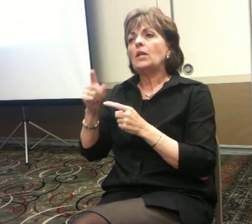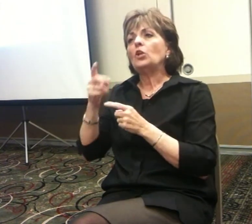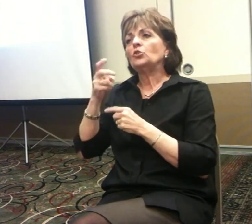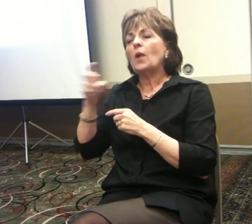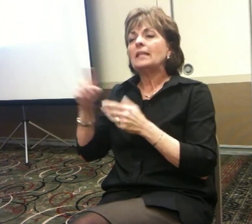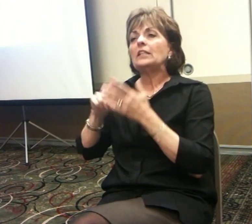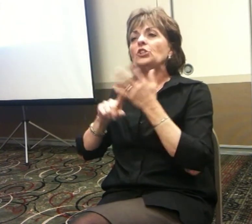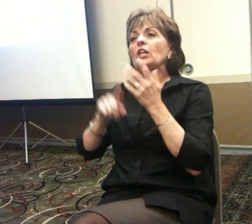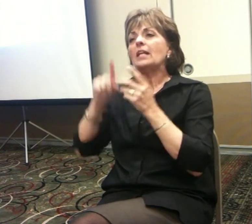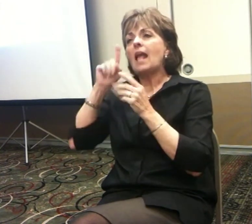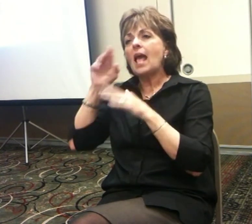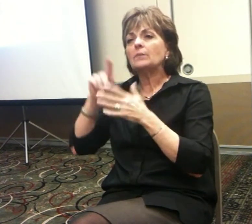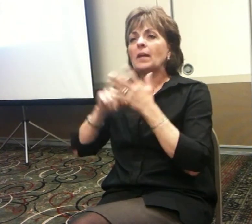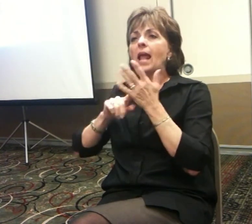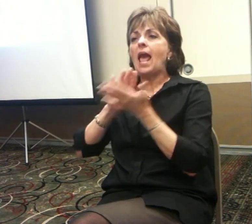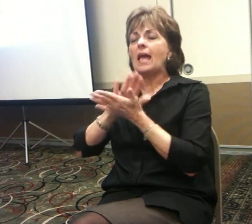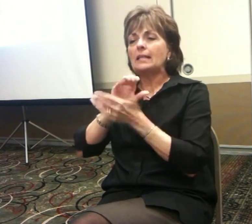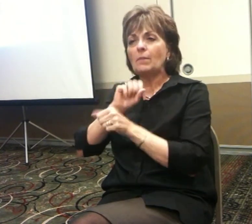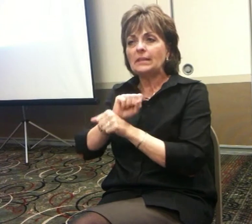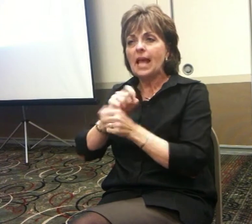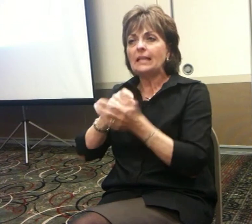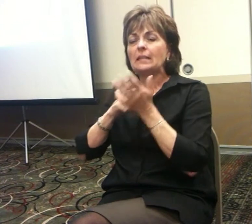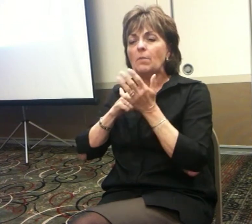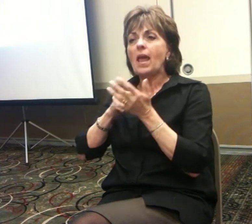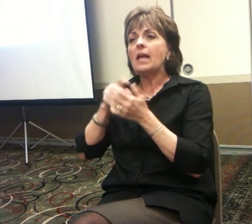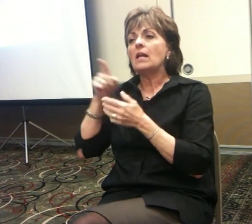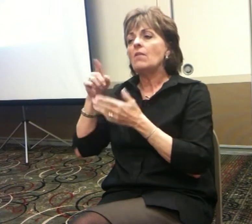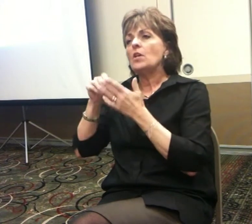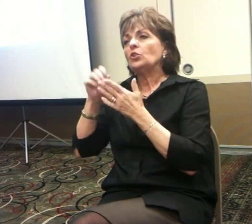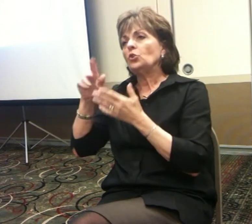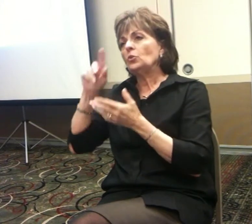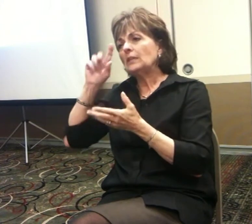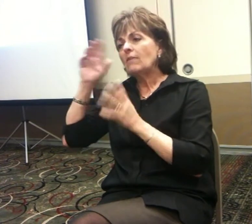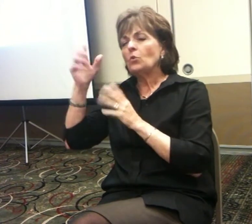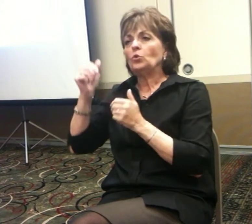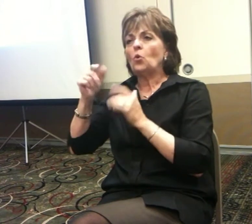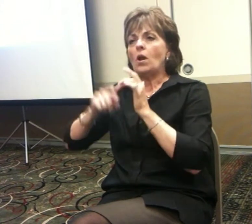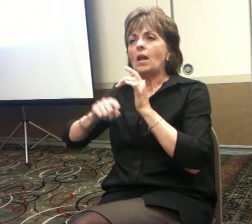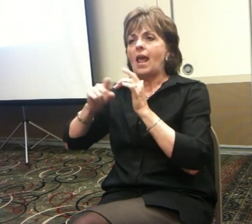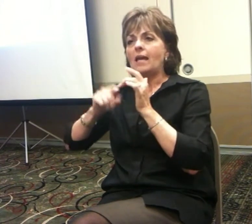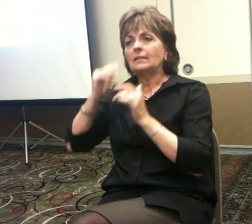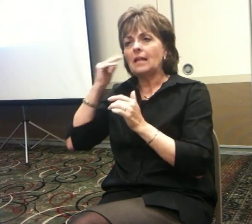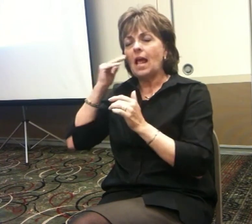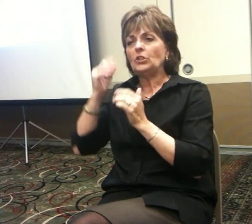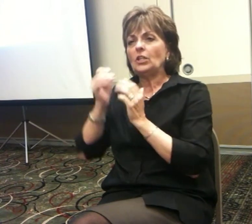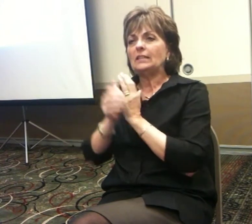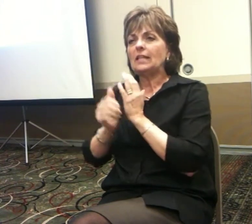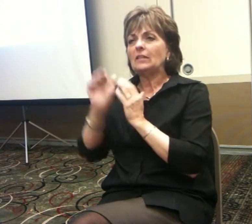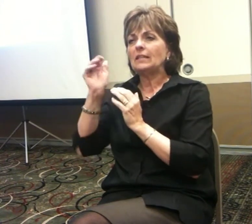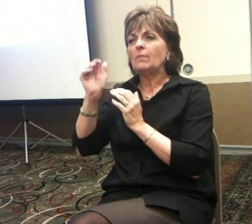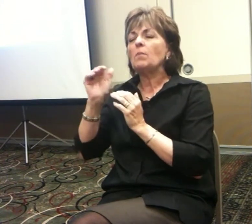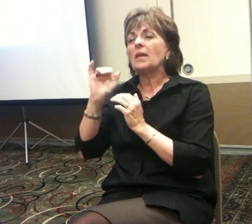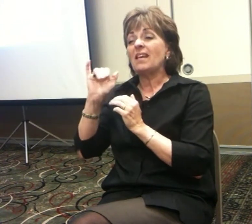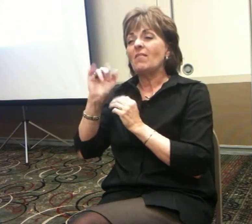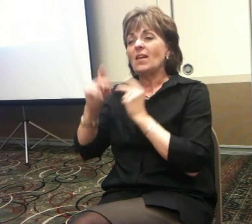structure, academic task demand in which the student is confused or lacks knowledge or skills, seems to be the kind of environment that you're asking for trouble